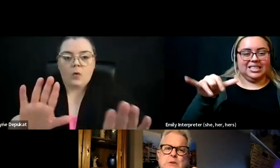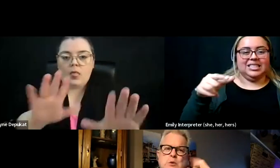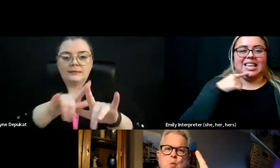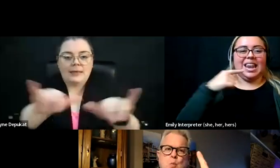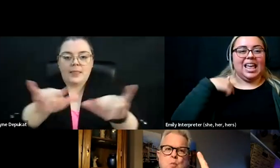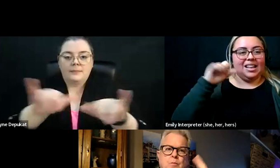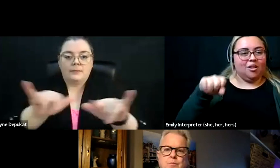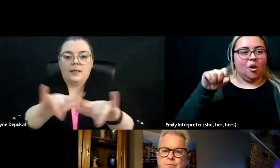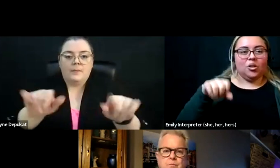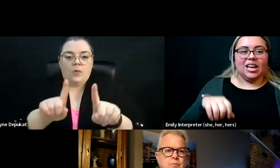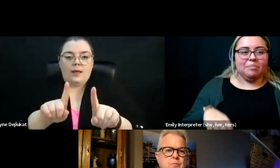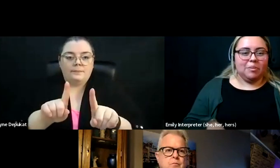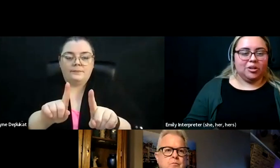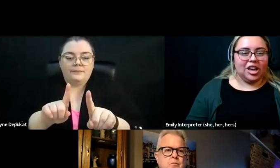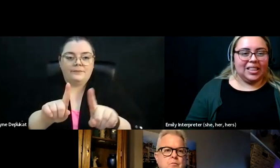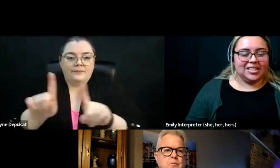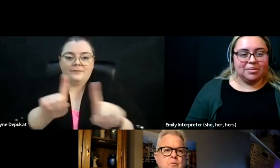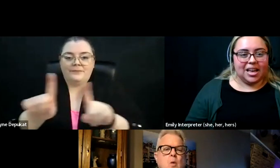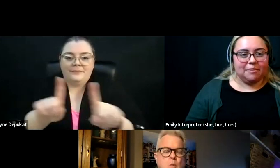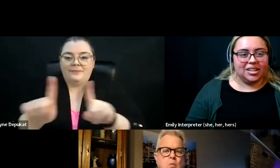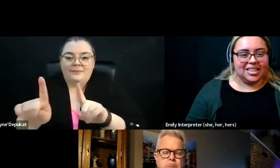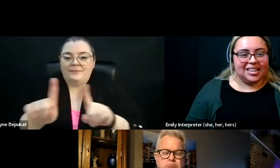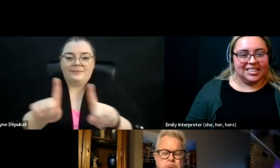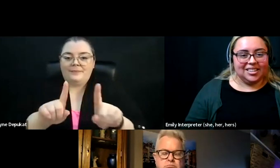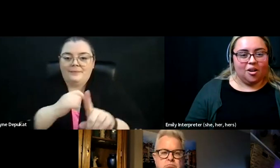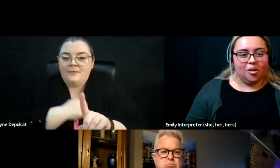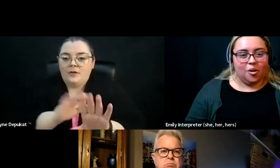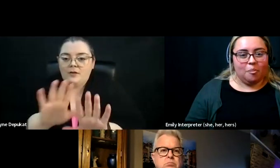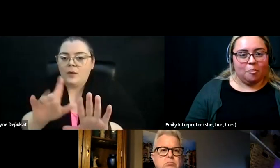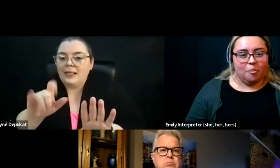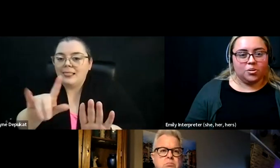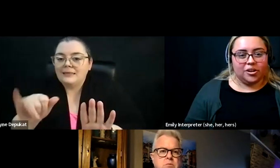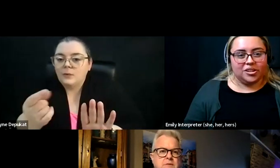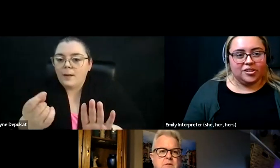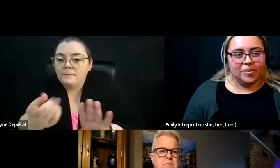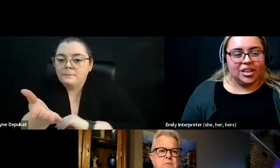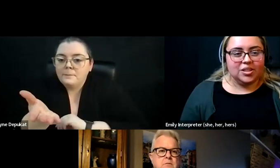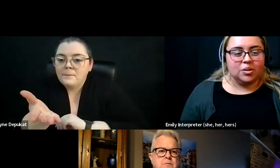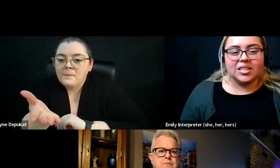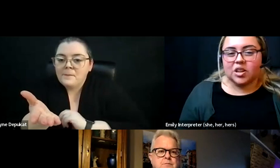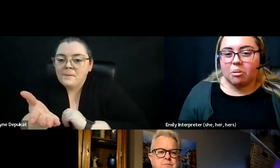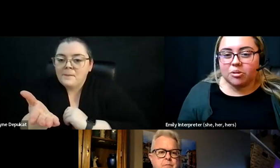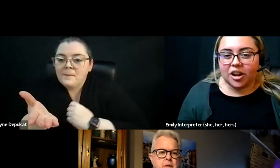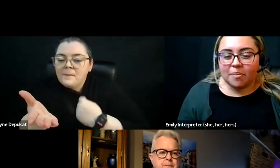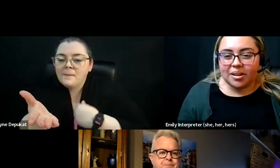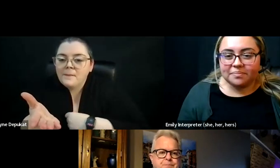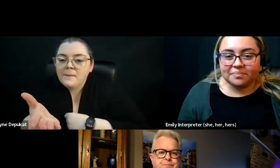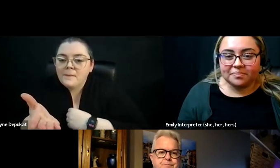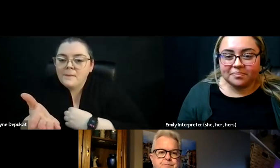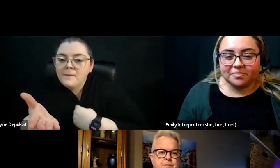start with the agenda. Hold on, people are talking at the same time, Rain said. Oh, Mike's saying, oh, sorry. So Lindsay, sorry, what was your comment? If